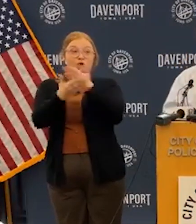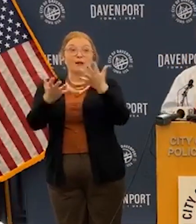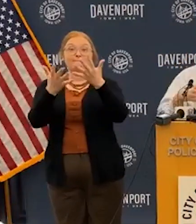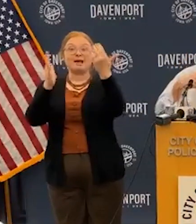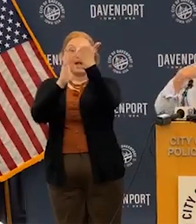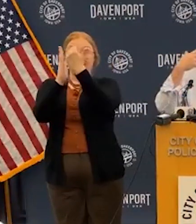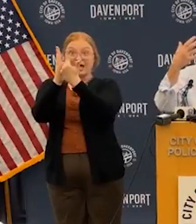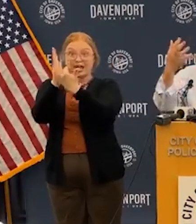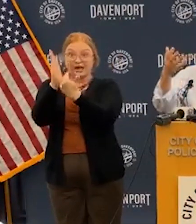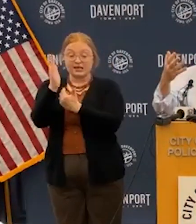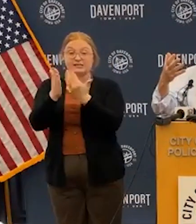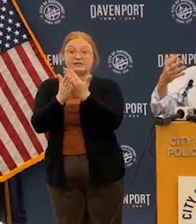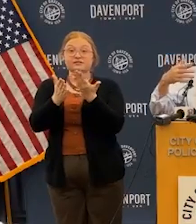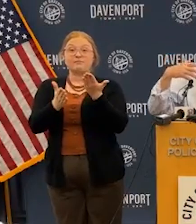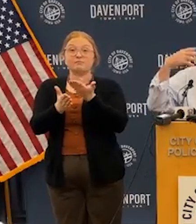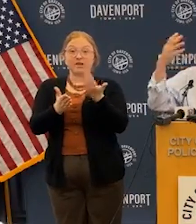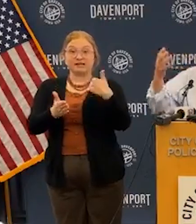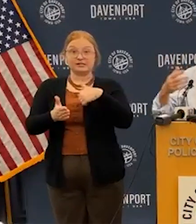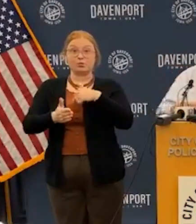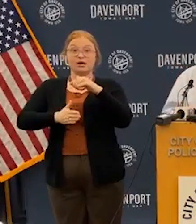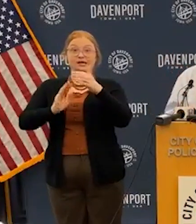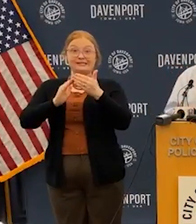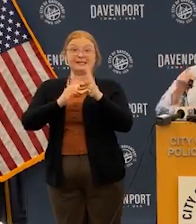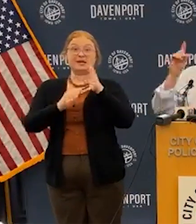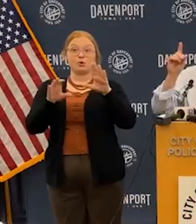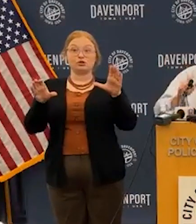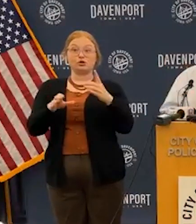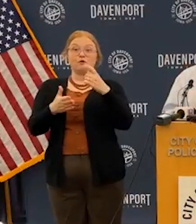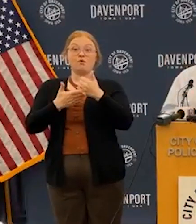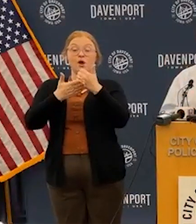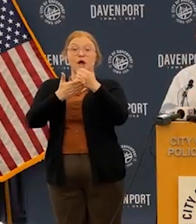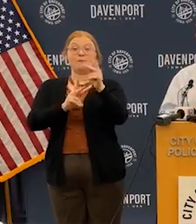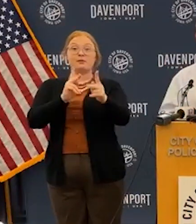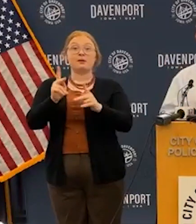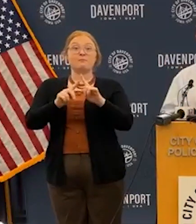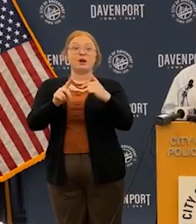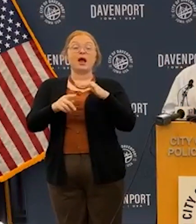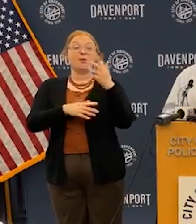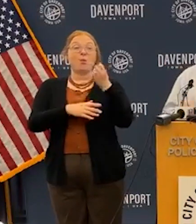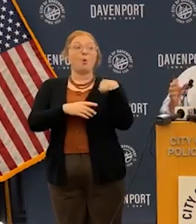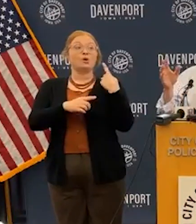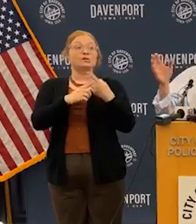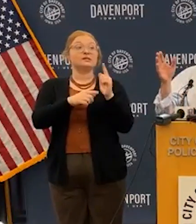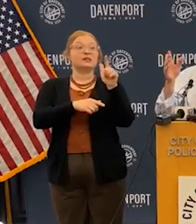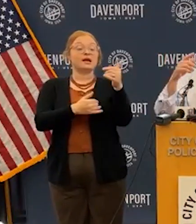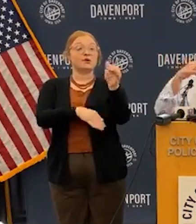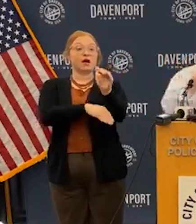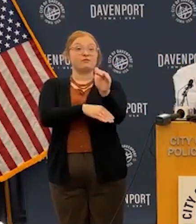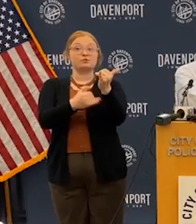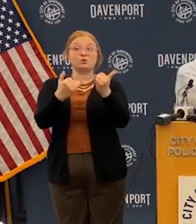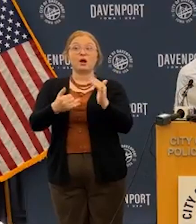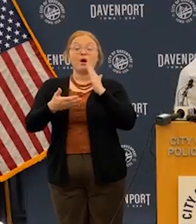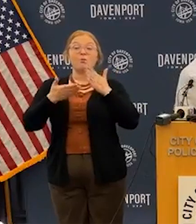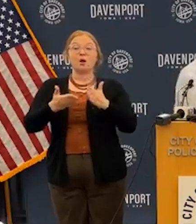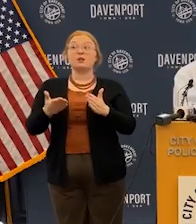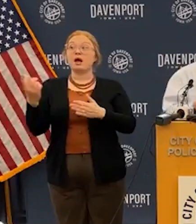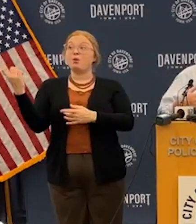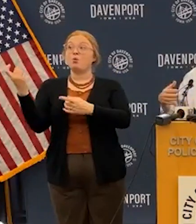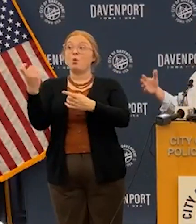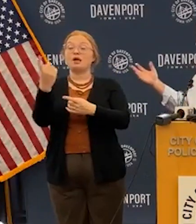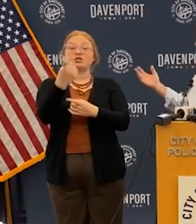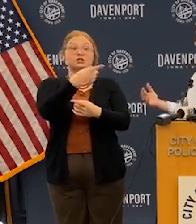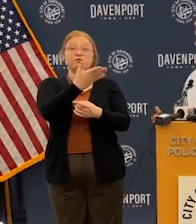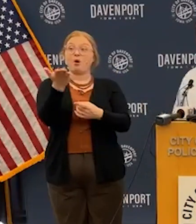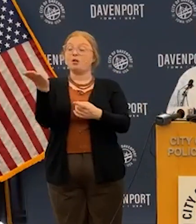some things we're going to do to add to that. But I want to hold off until this afternoon. So questions relating to what either Chief had